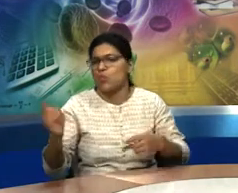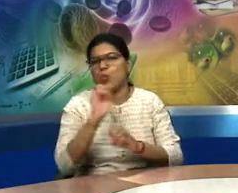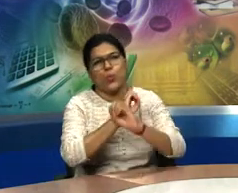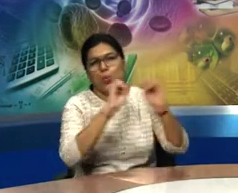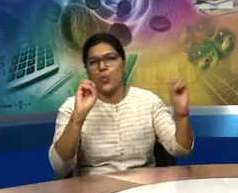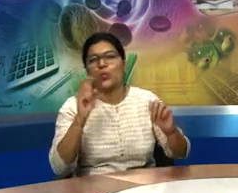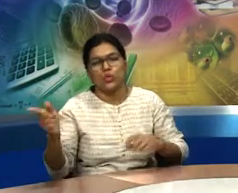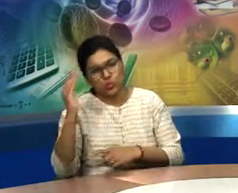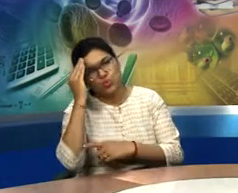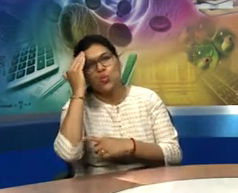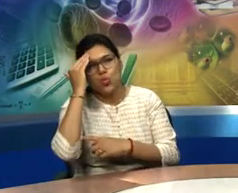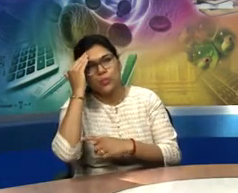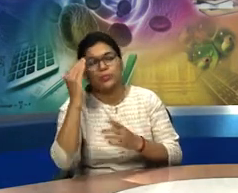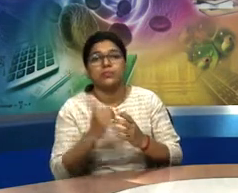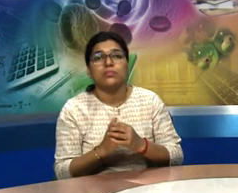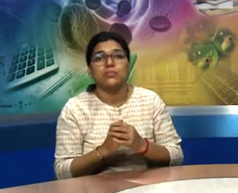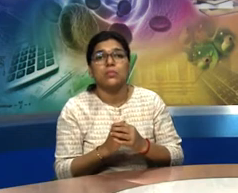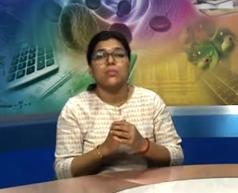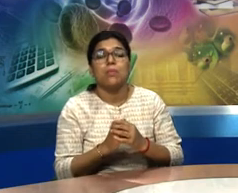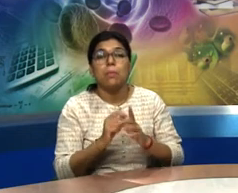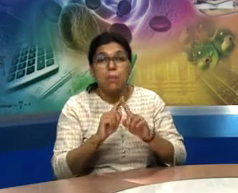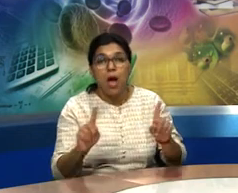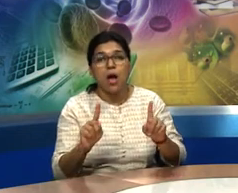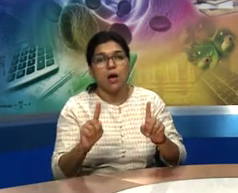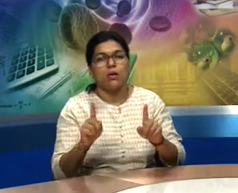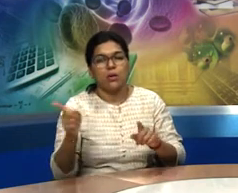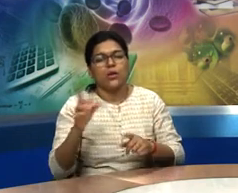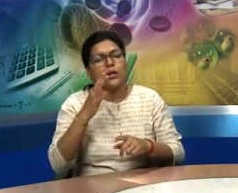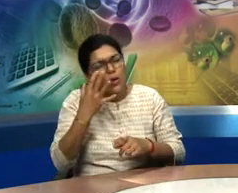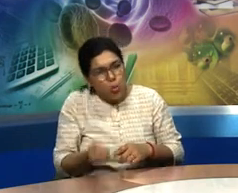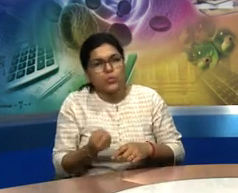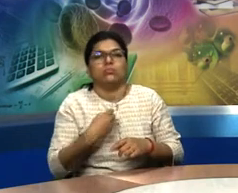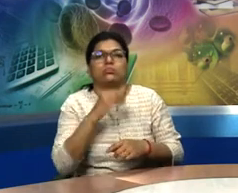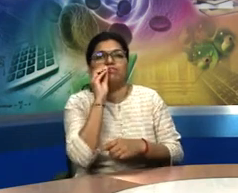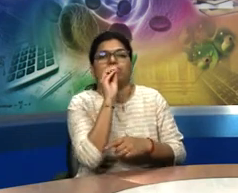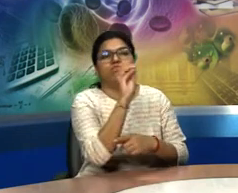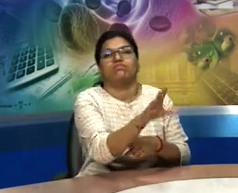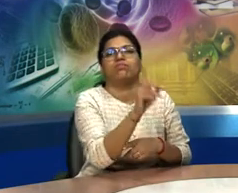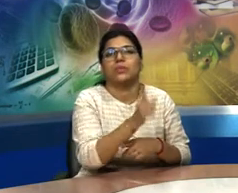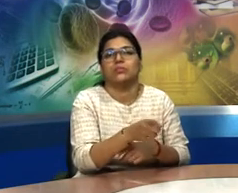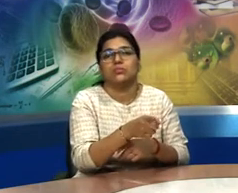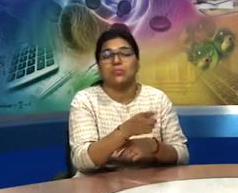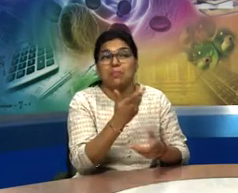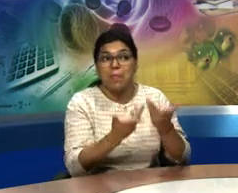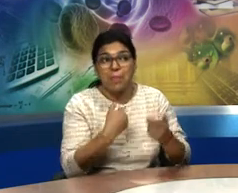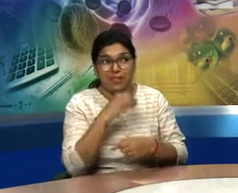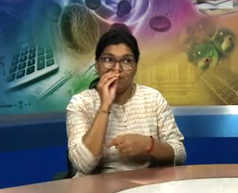was not afraid of his father's beating, and even in his